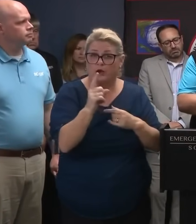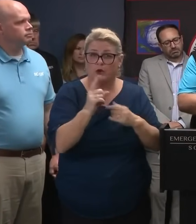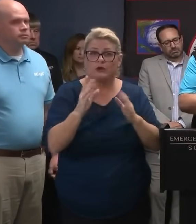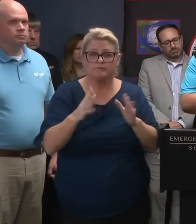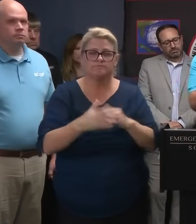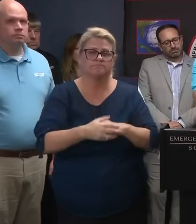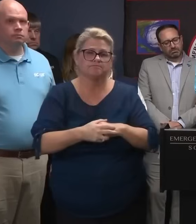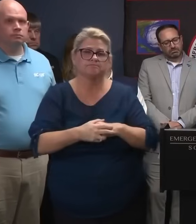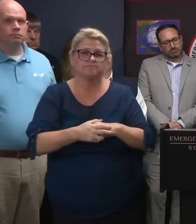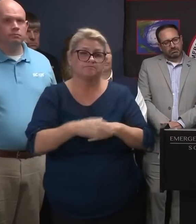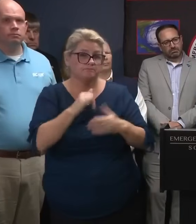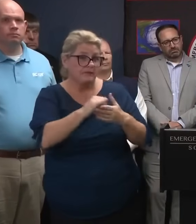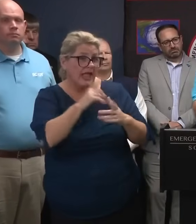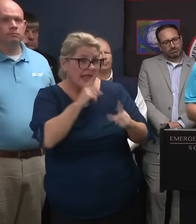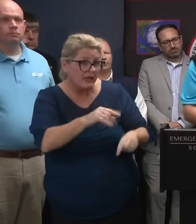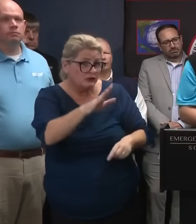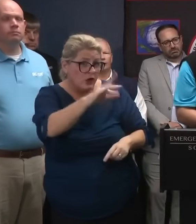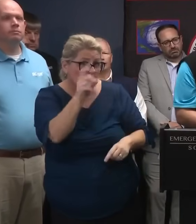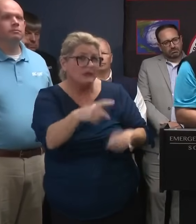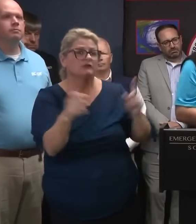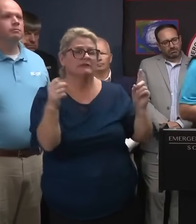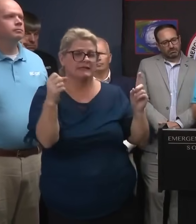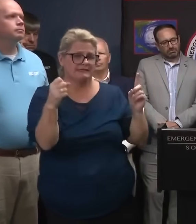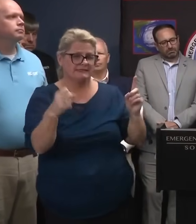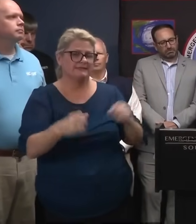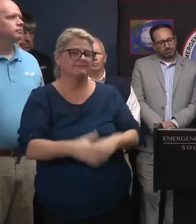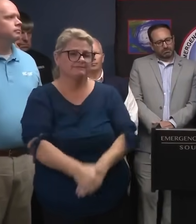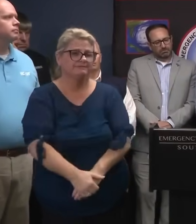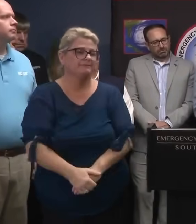that. That answer your question, ma'am? Yes, thank you. Thank you, Governor.